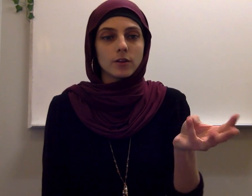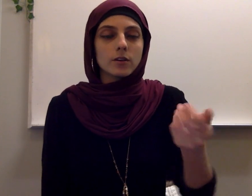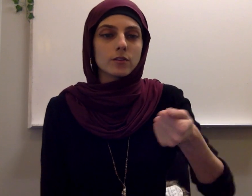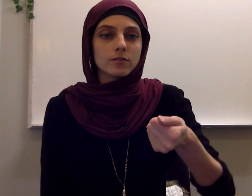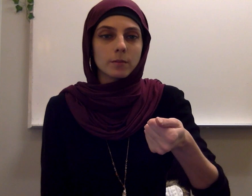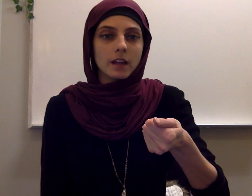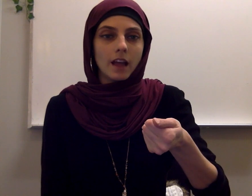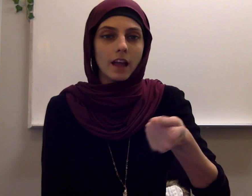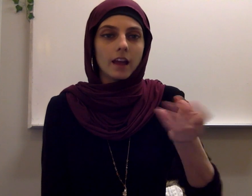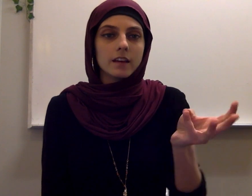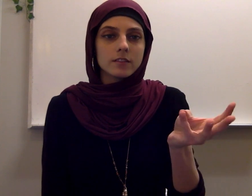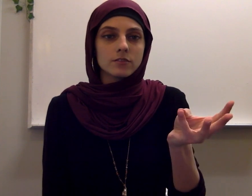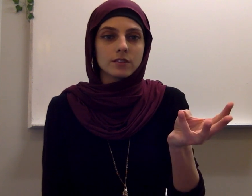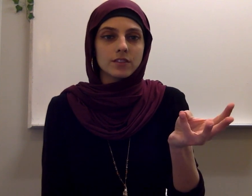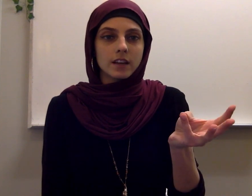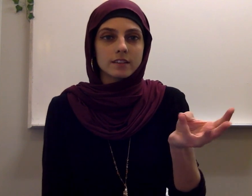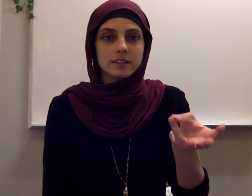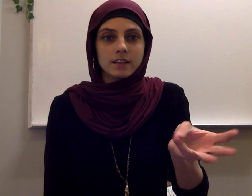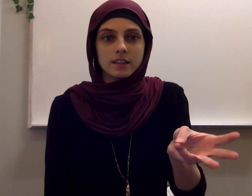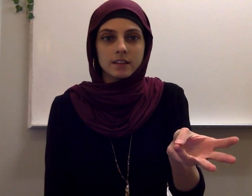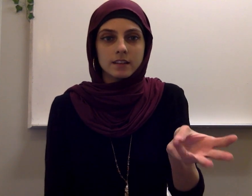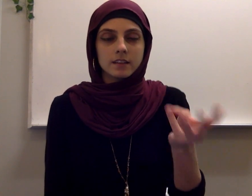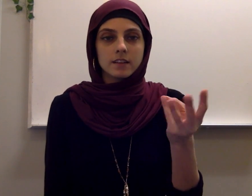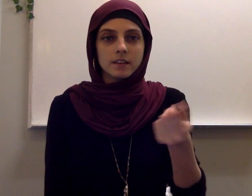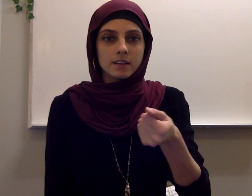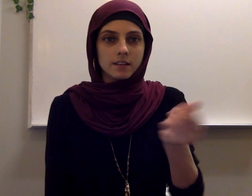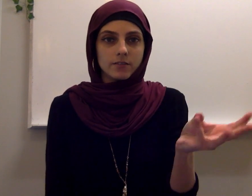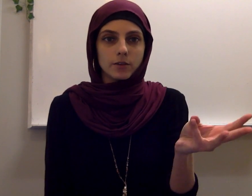goes from an A to a 6. Few.